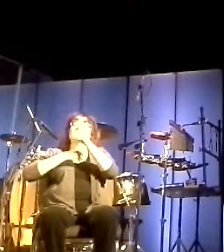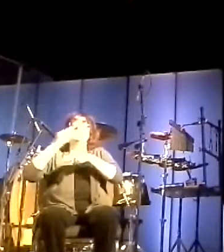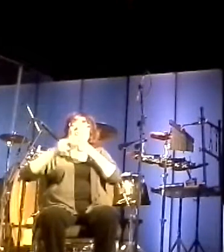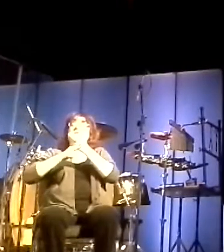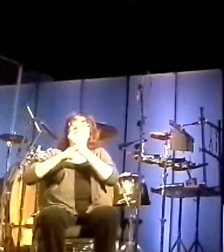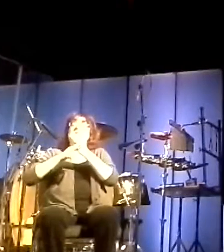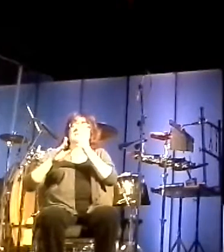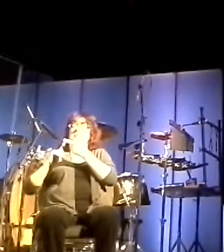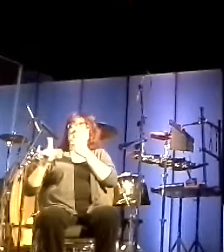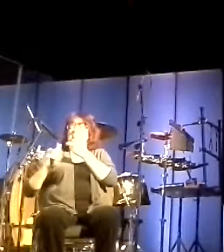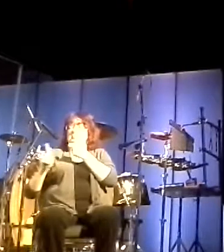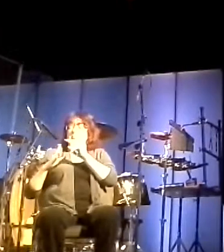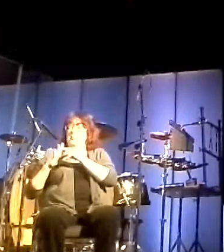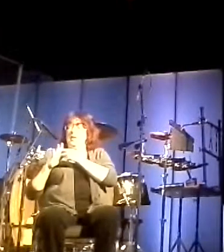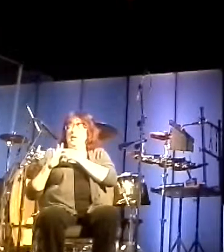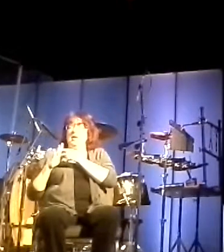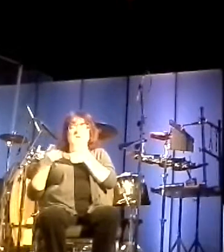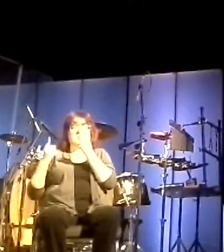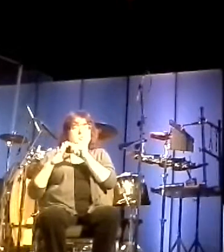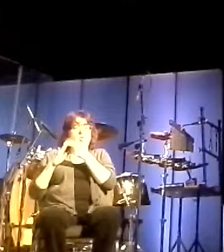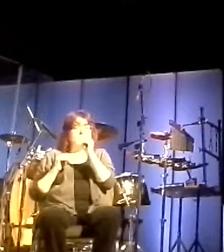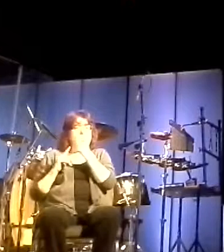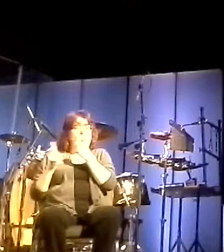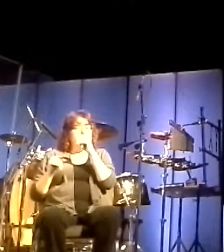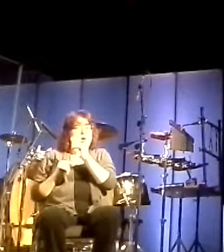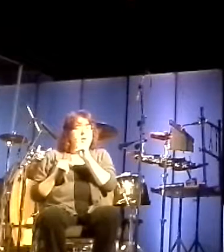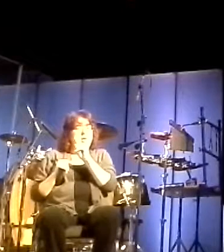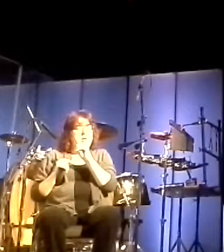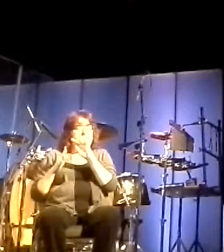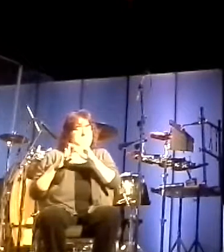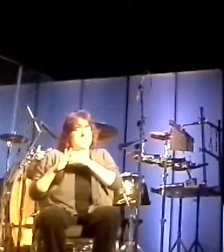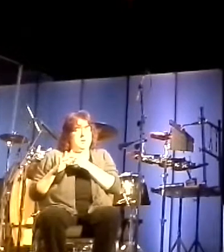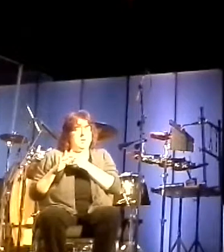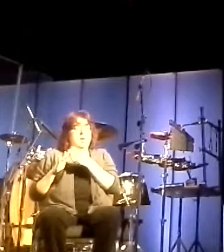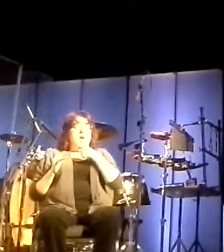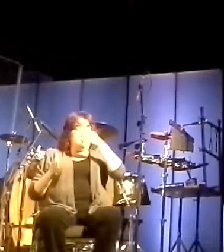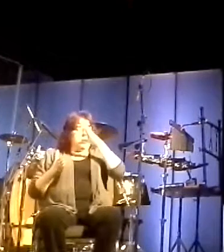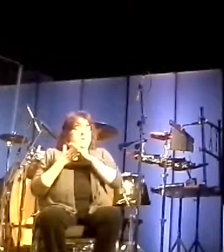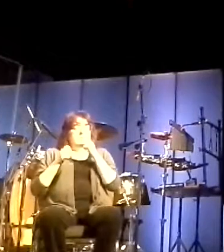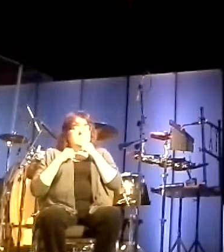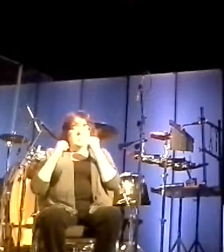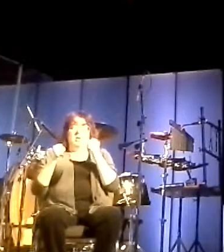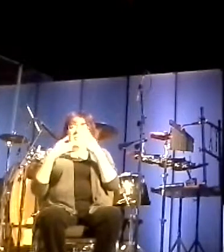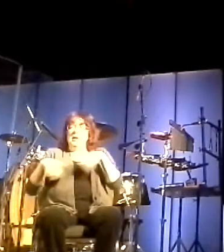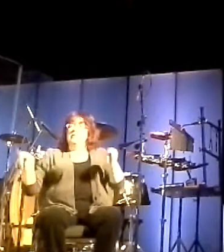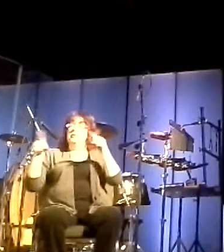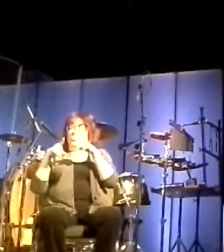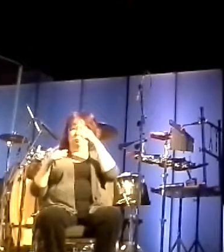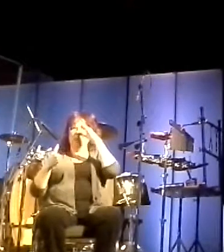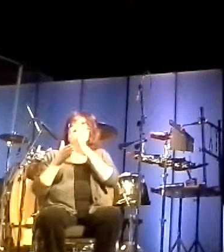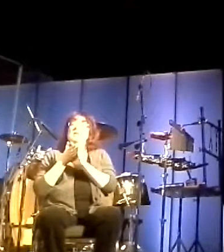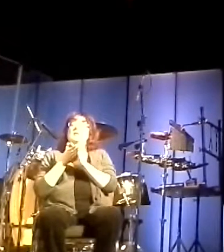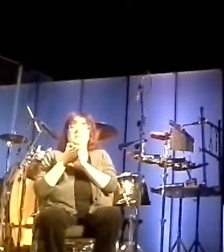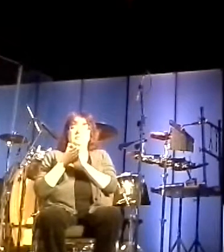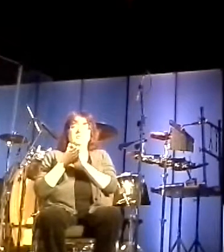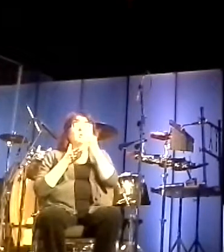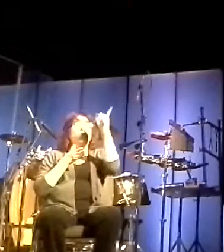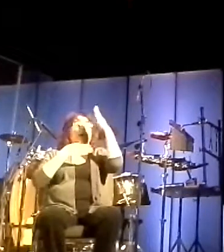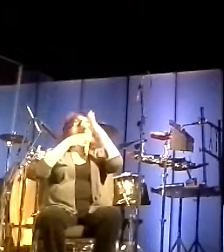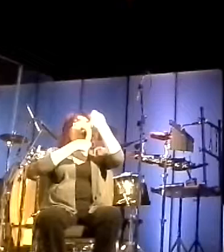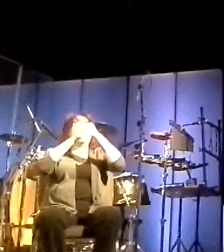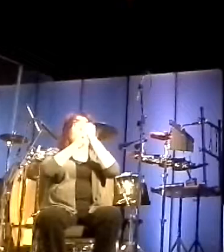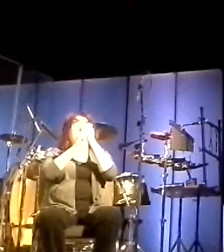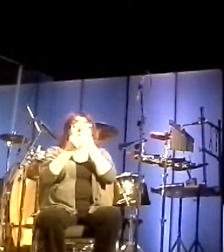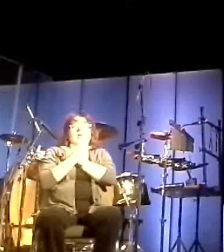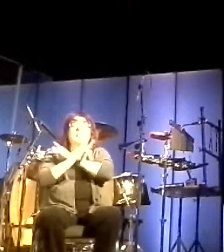to go back to the origin, to the beginning. Where did this all start? How did this all begin? And I believe with all my heart, and many of you sitting in this room today believe that we have a creator who loves